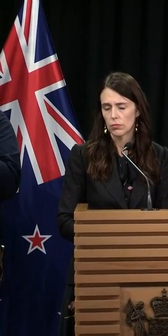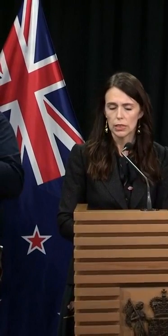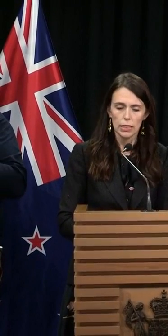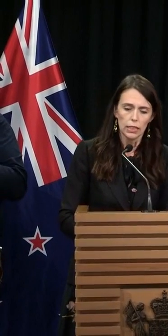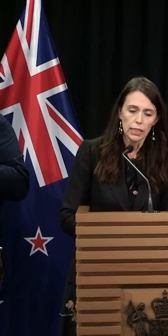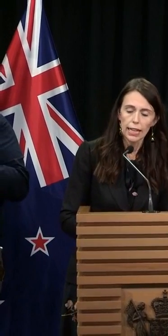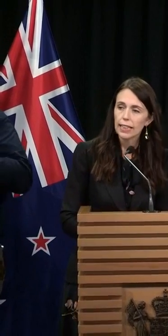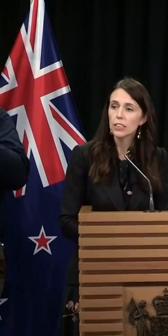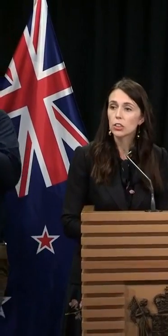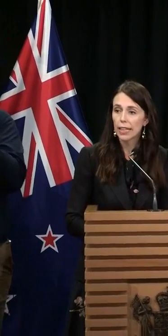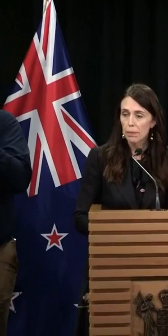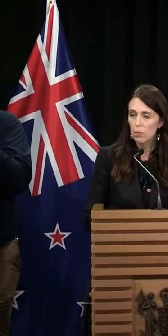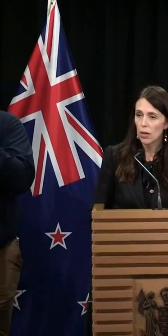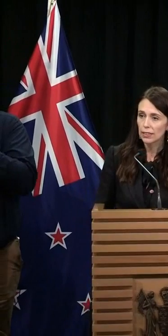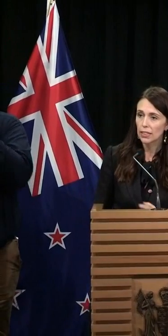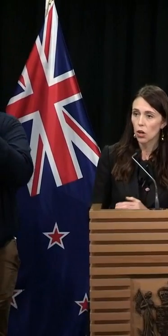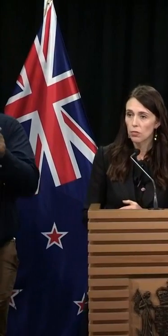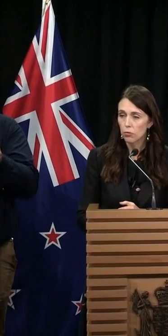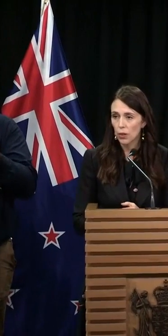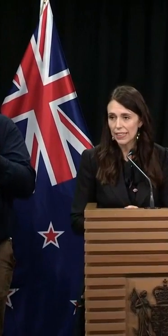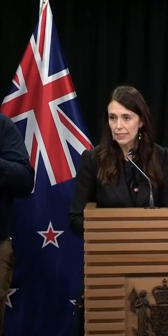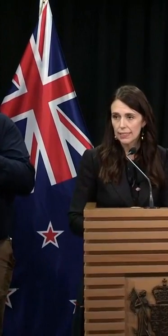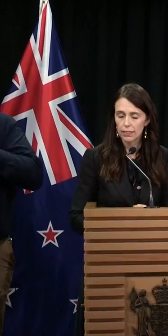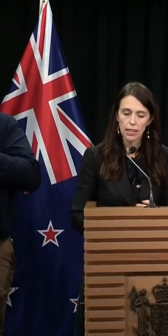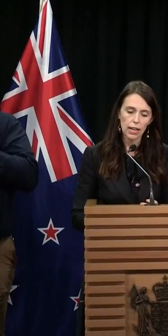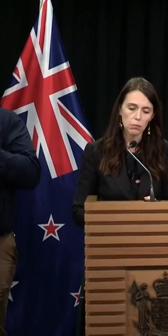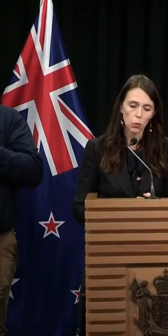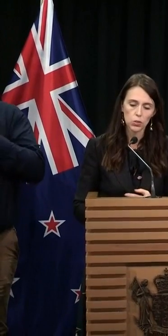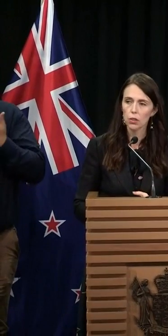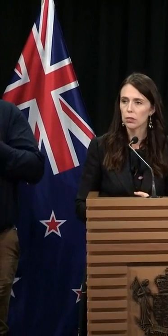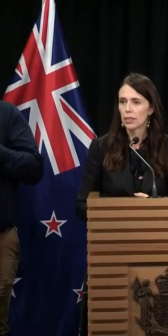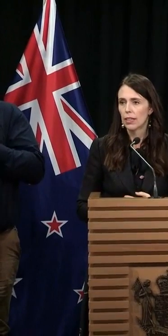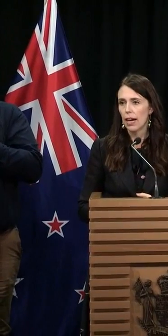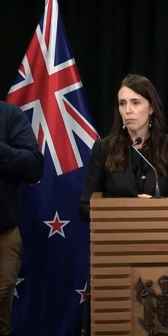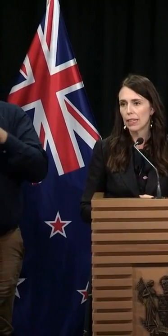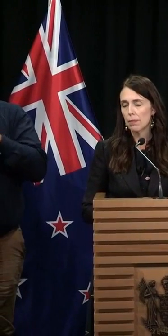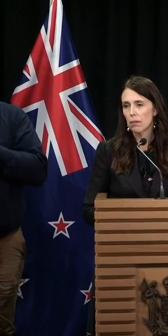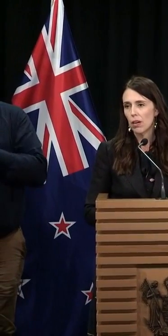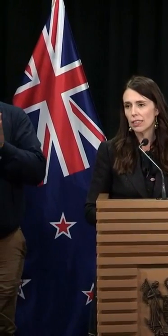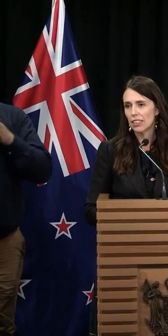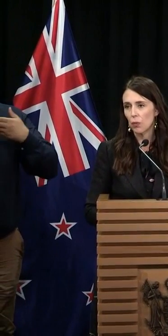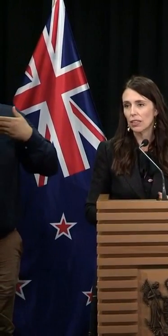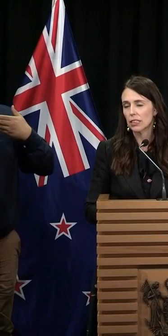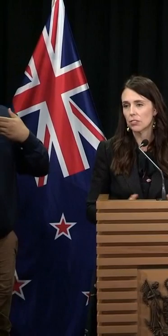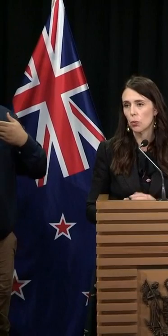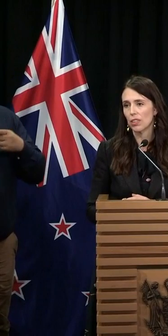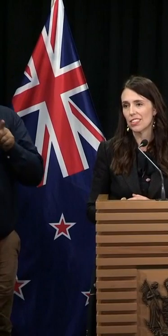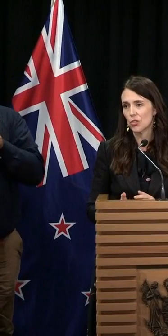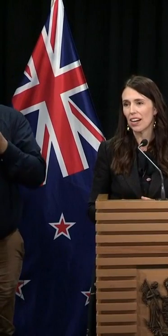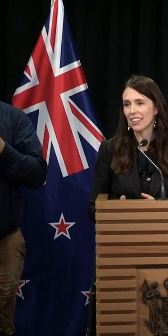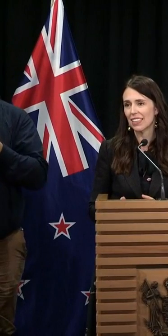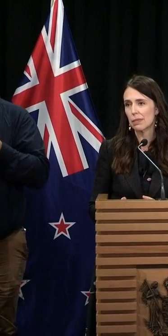public? Yeah, and that's keeping in mind that's over 4 years. Also, keeping in mind that relative to